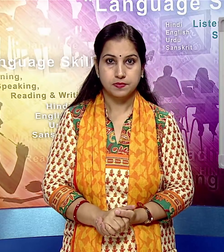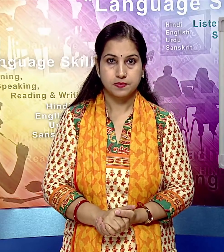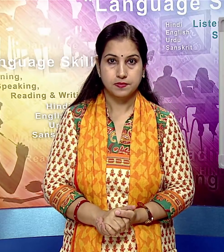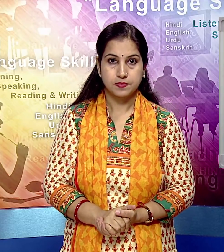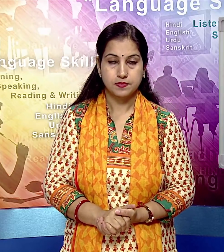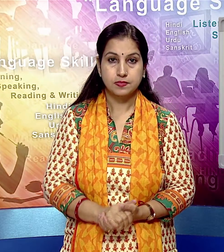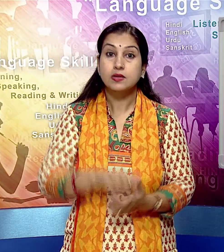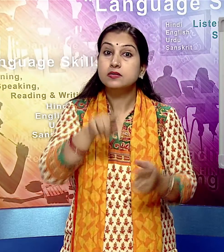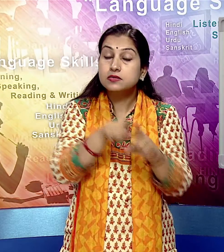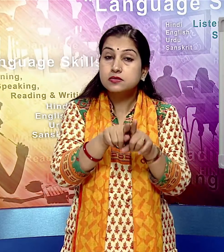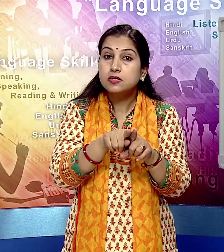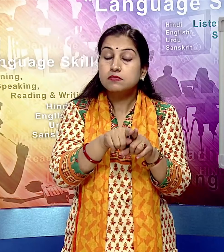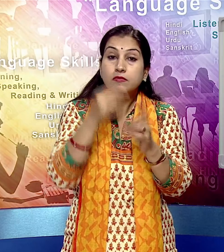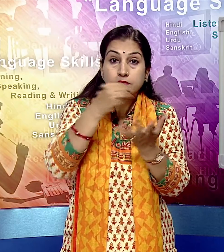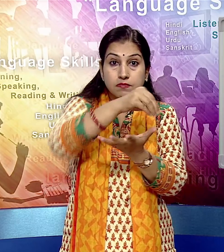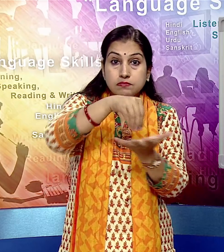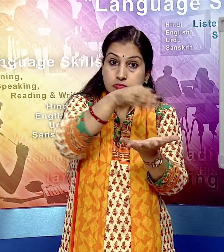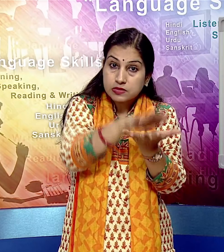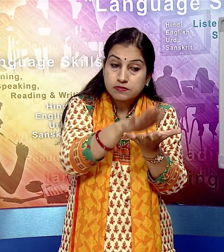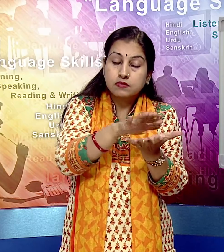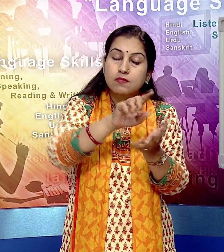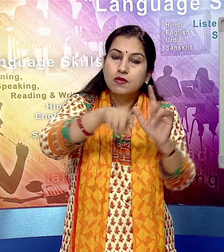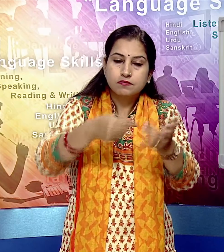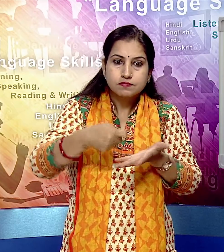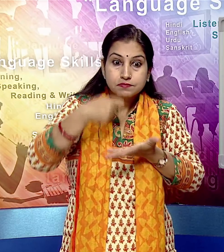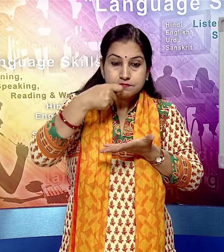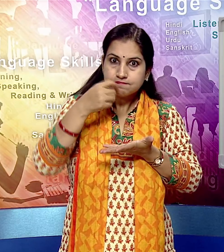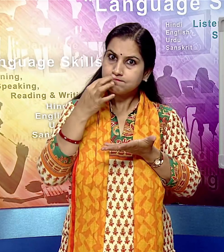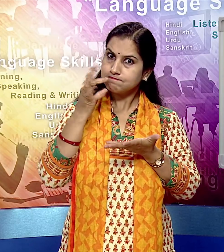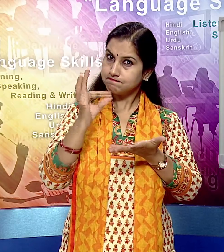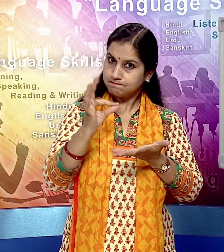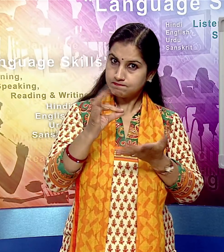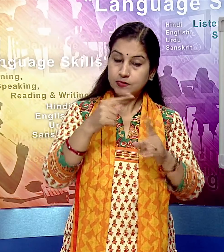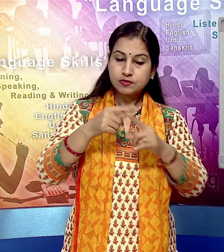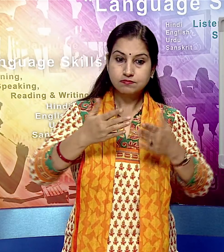As a result, the food tastes good and more flavorful,